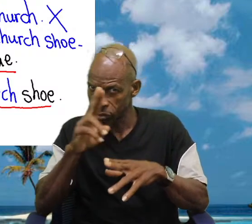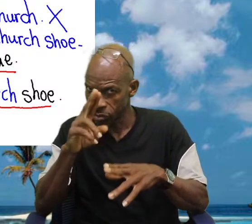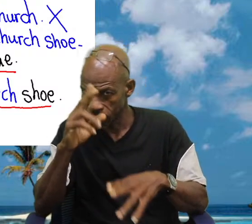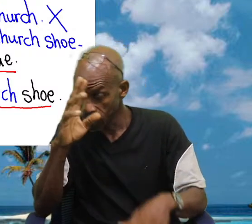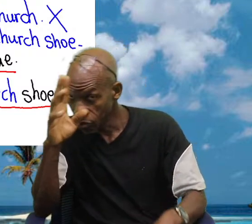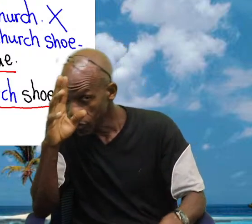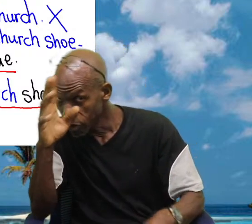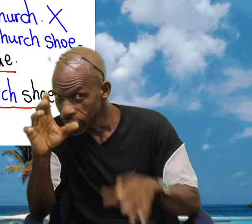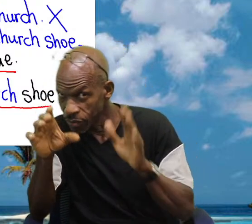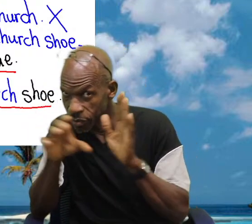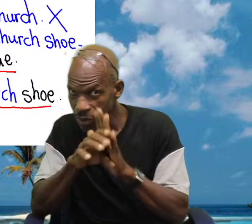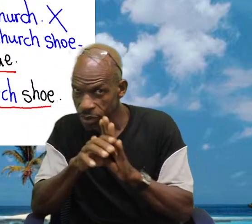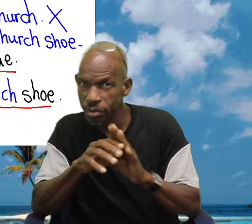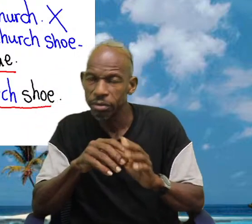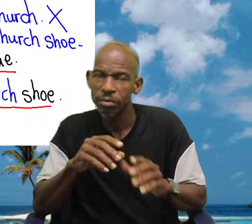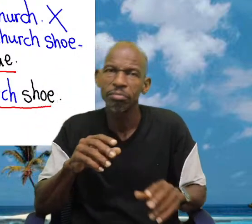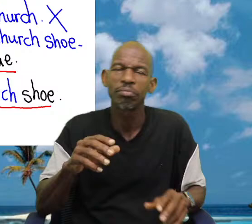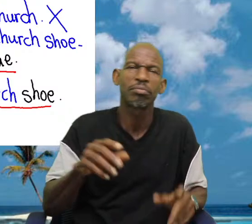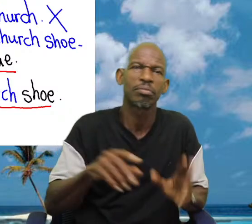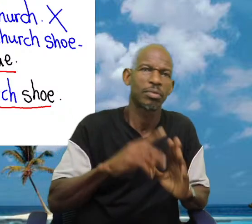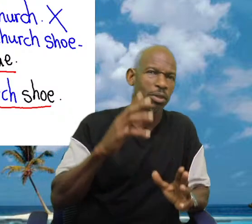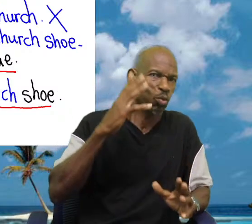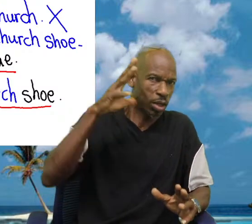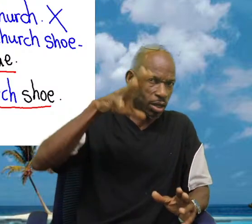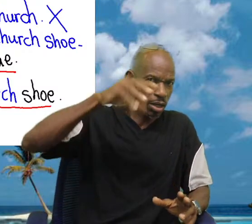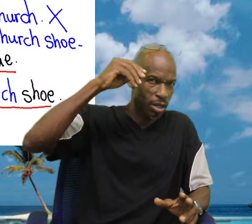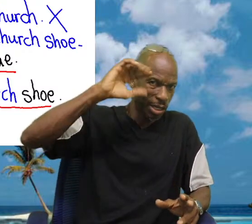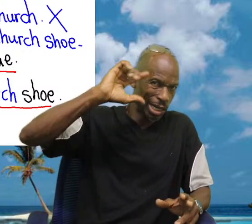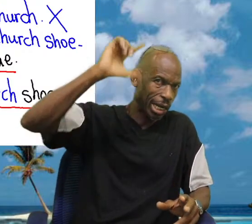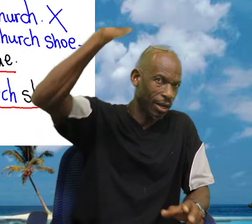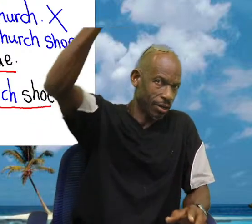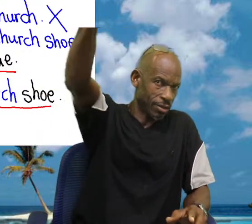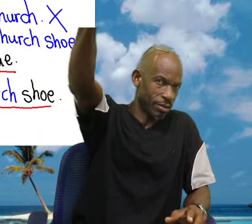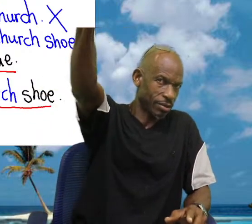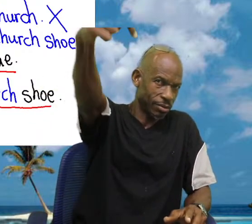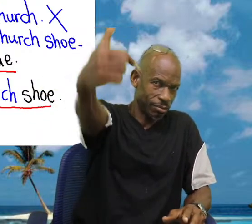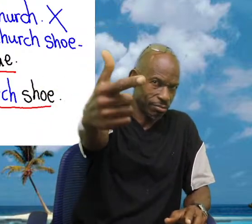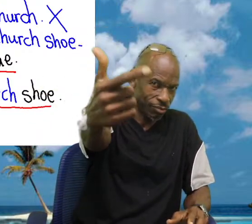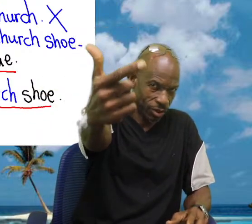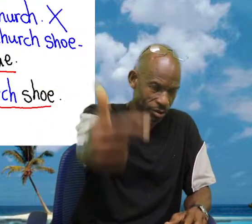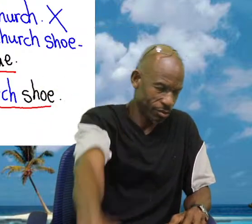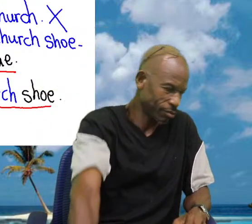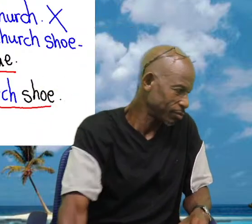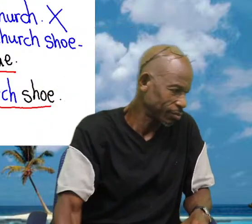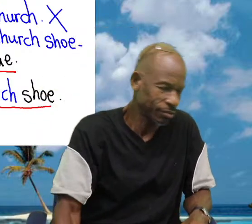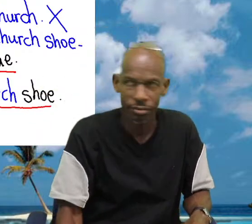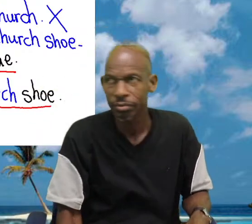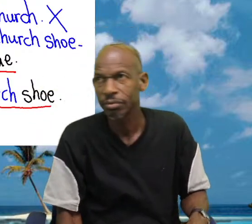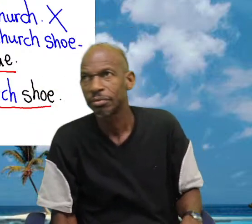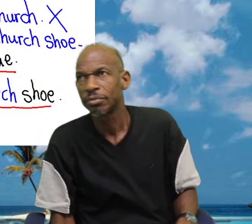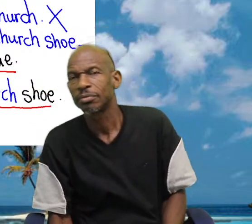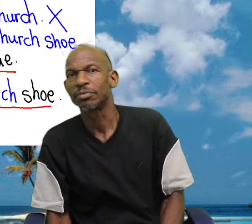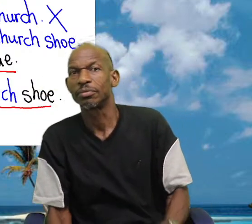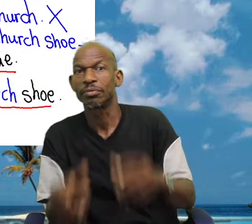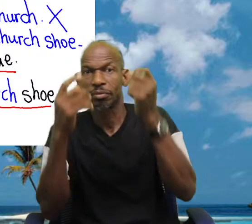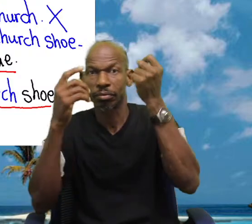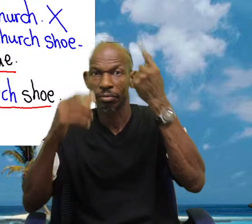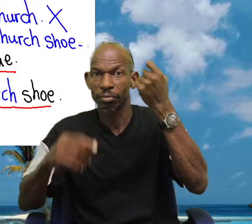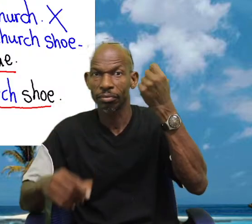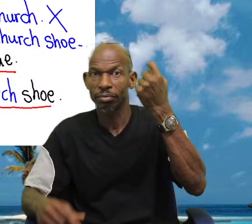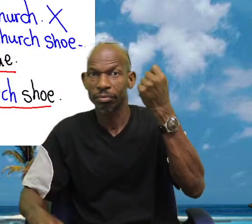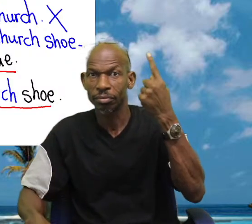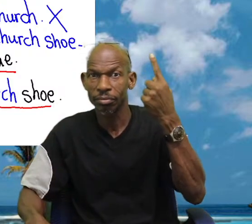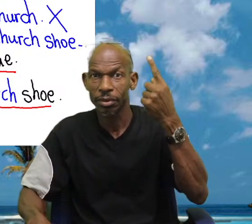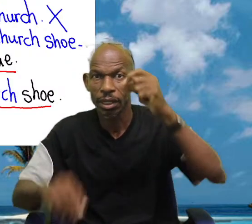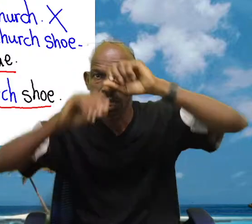that is not for this level. We're just focusing on the adjectives. Okay, everybody understand me? Everybody